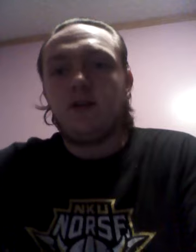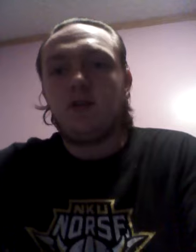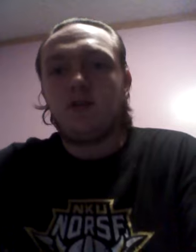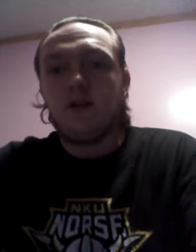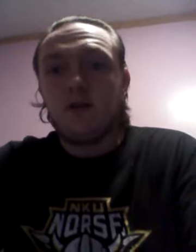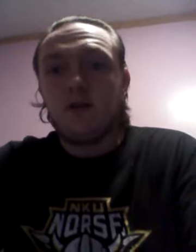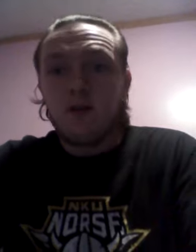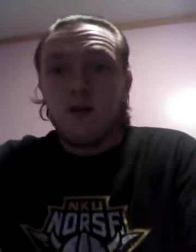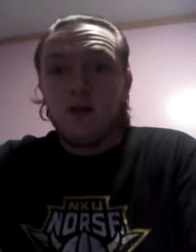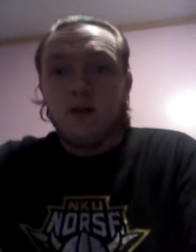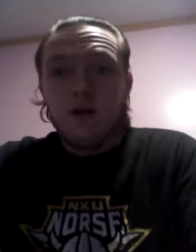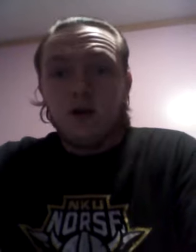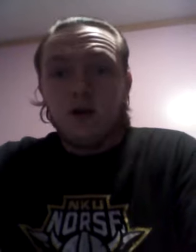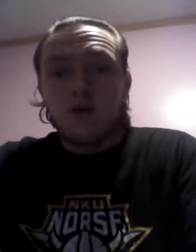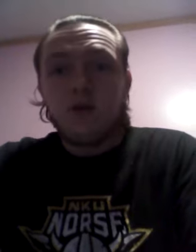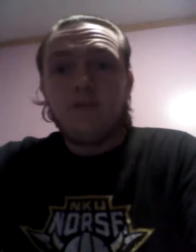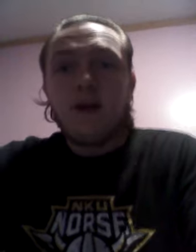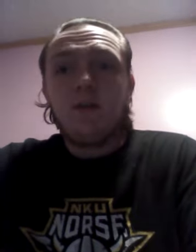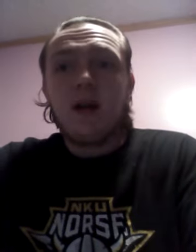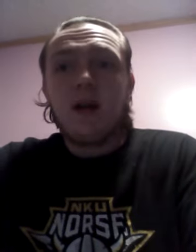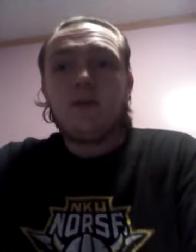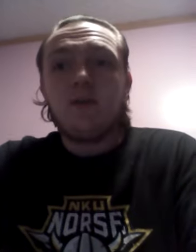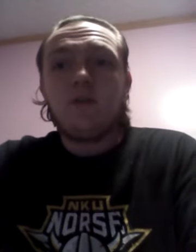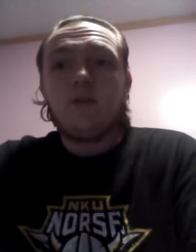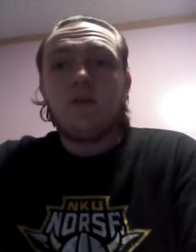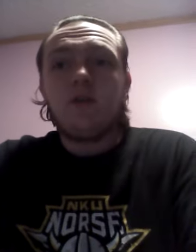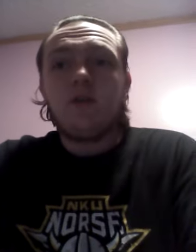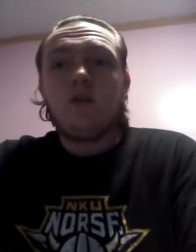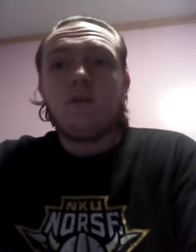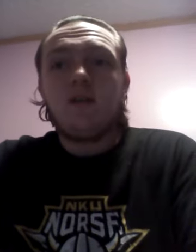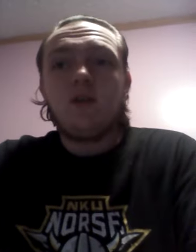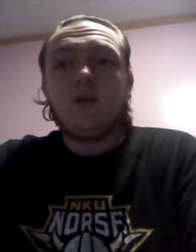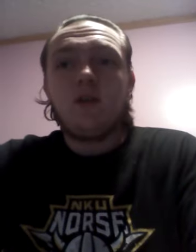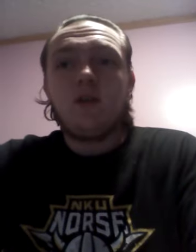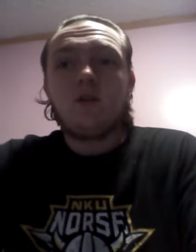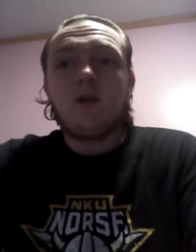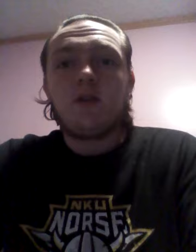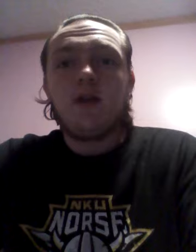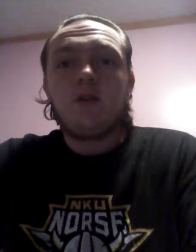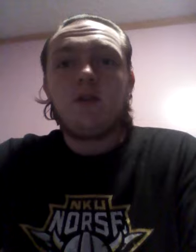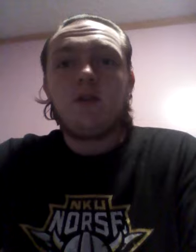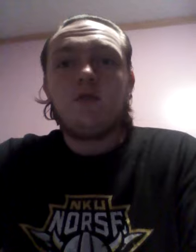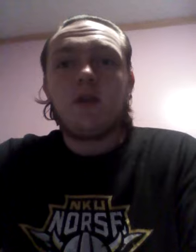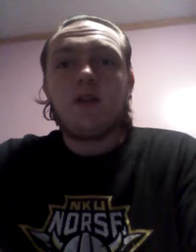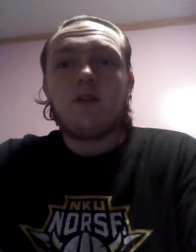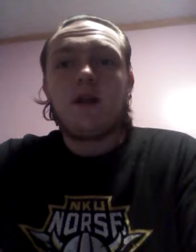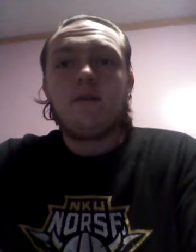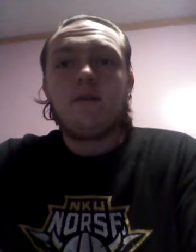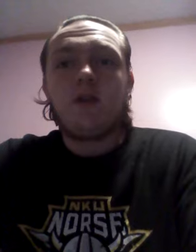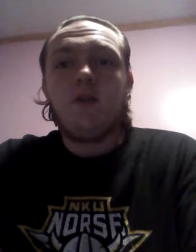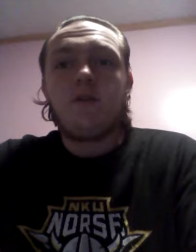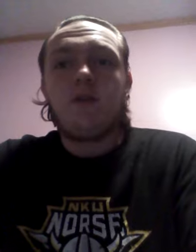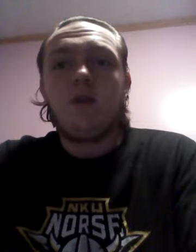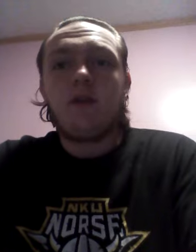Children. Crews found the body of his mother, 43-year-old Bethany Jo Wester, in a creek Tuesday near the town of Cove in far